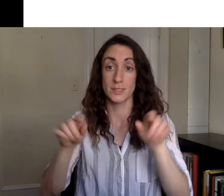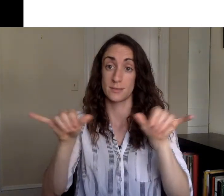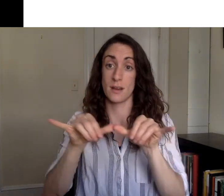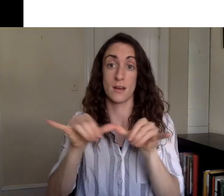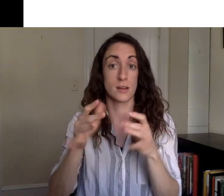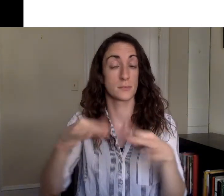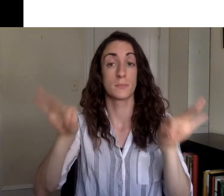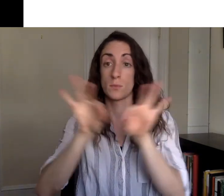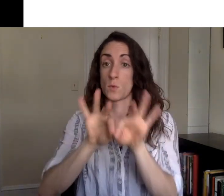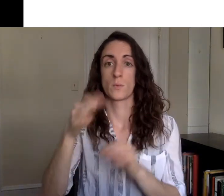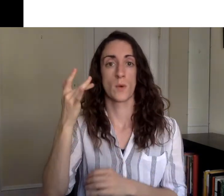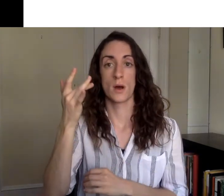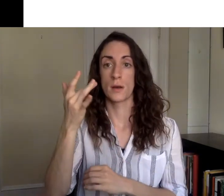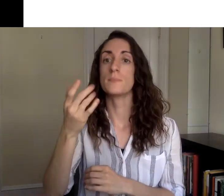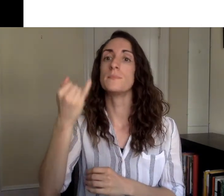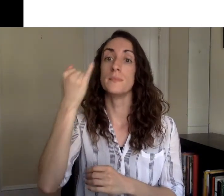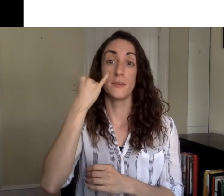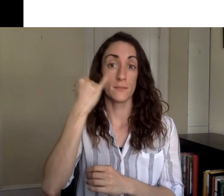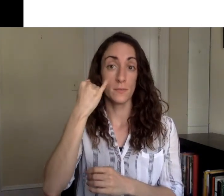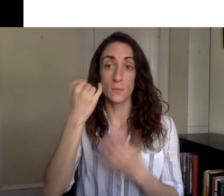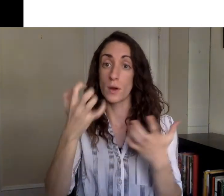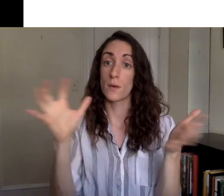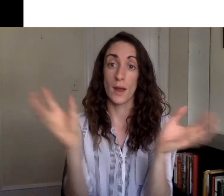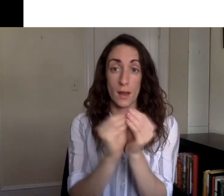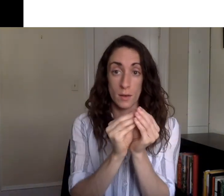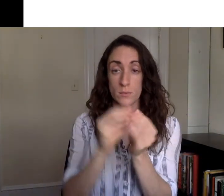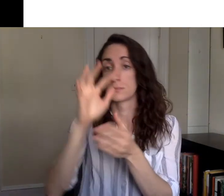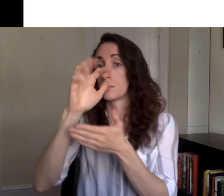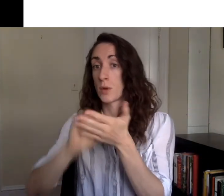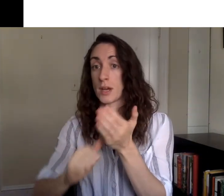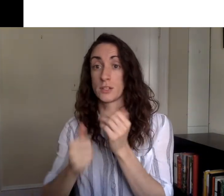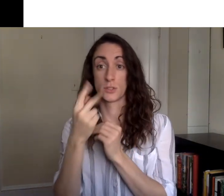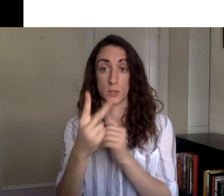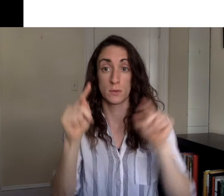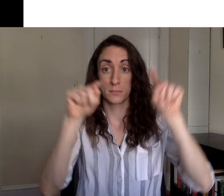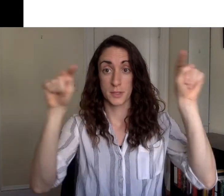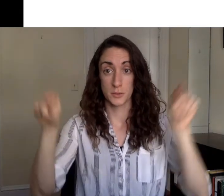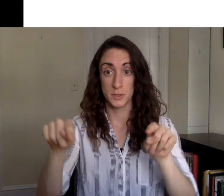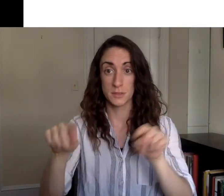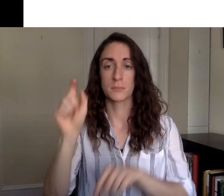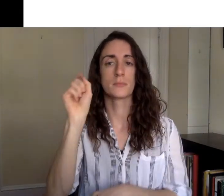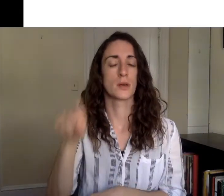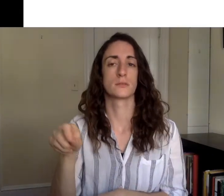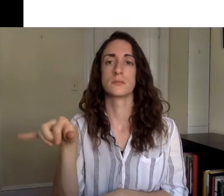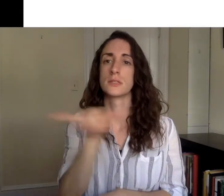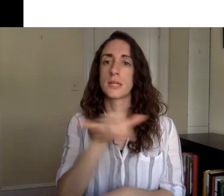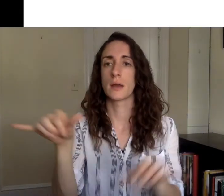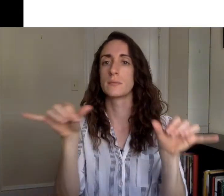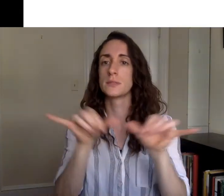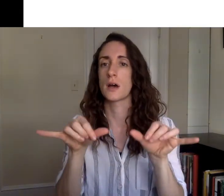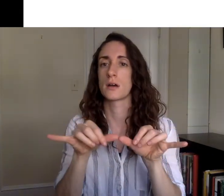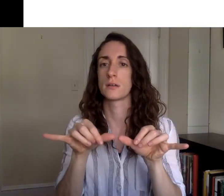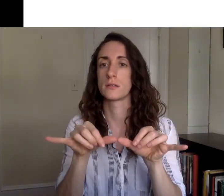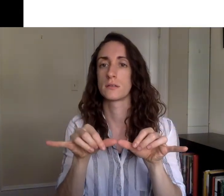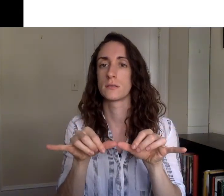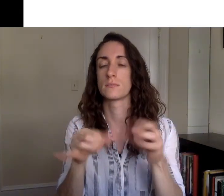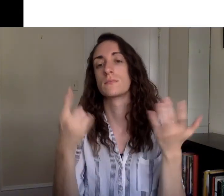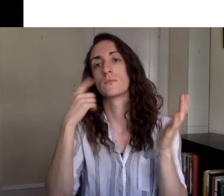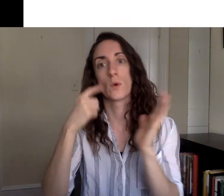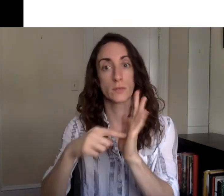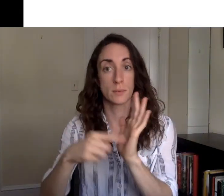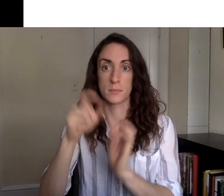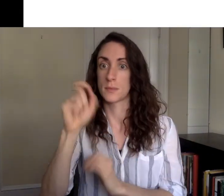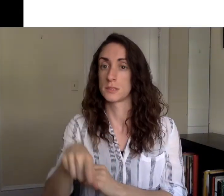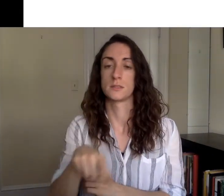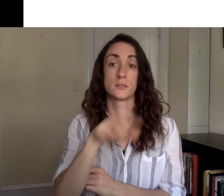And the reason that matrix size is important is because if we want to add or subtract 2 matrices, they have to be the same size. So for example, we could have a